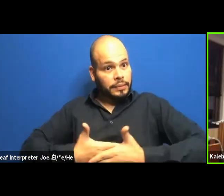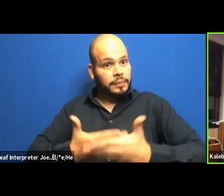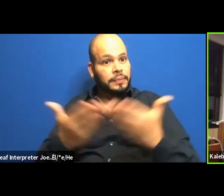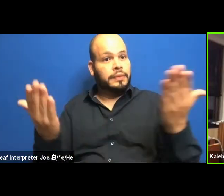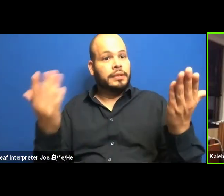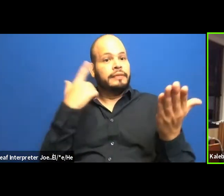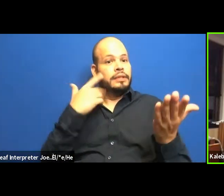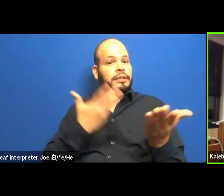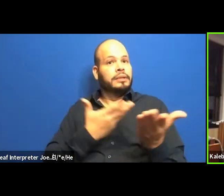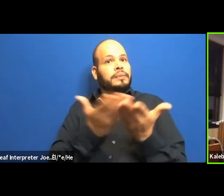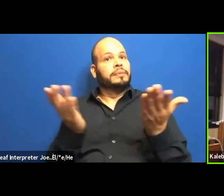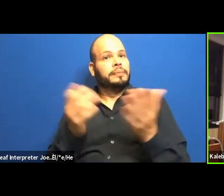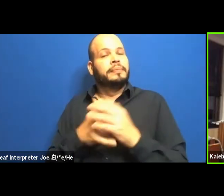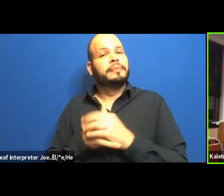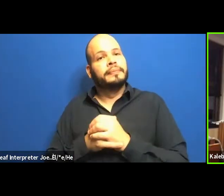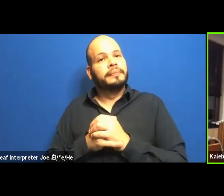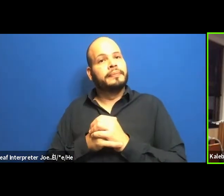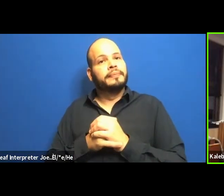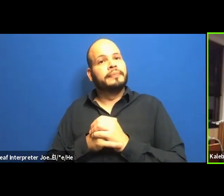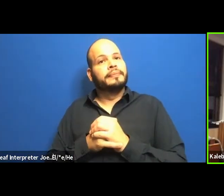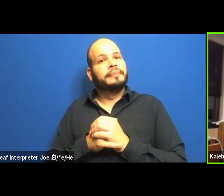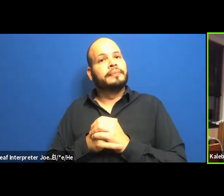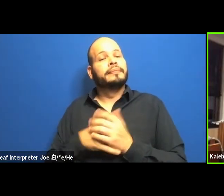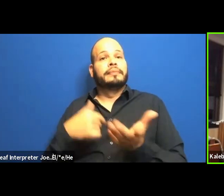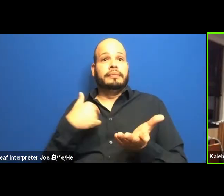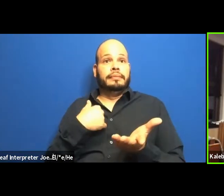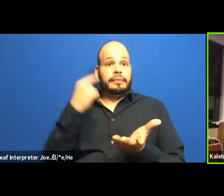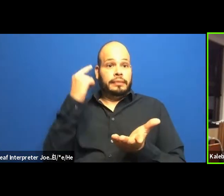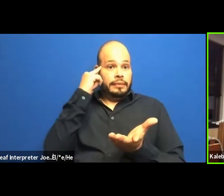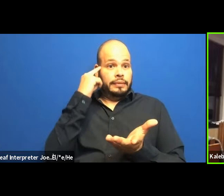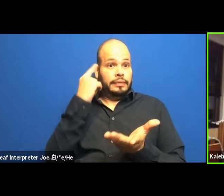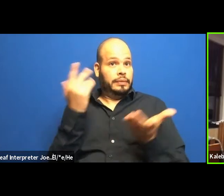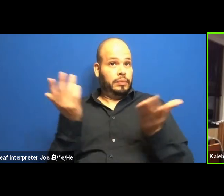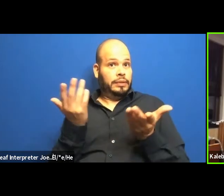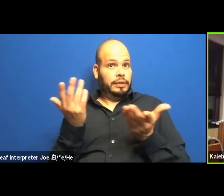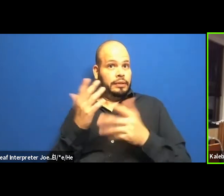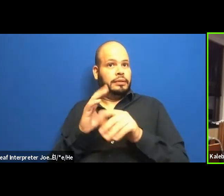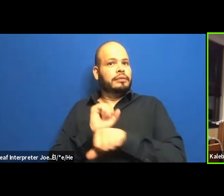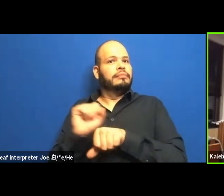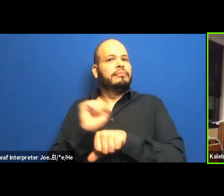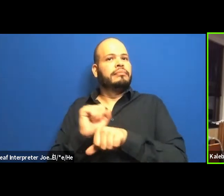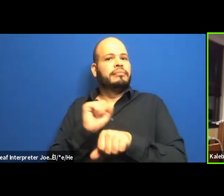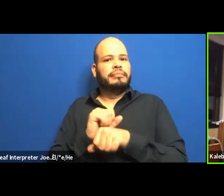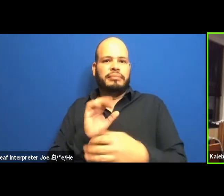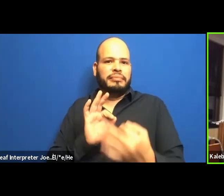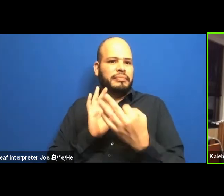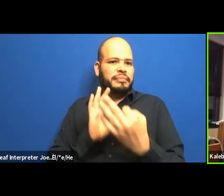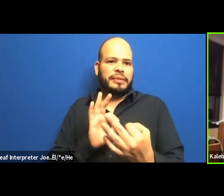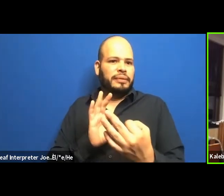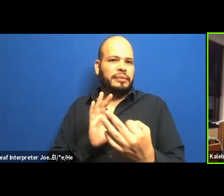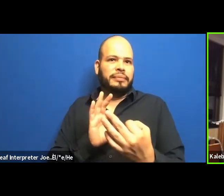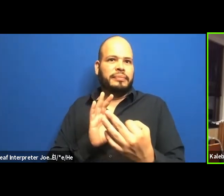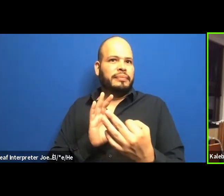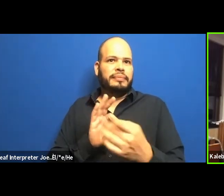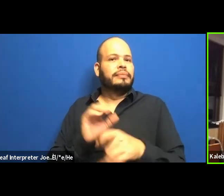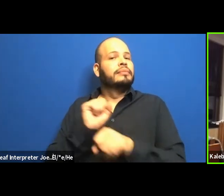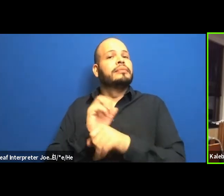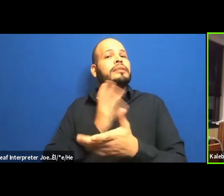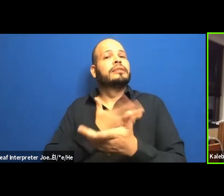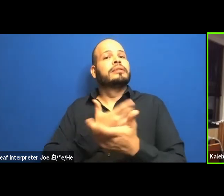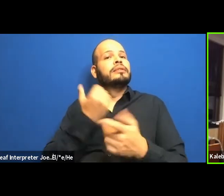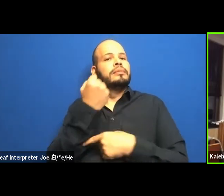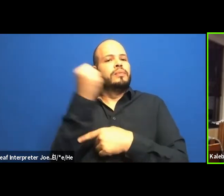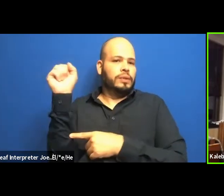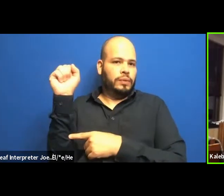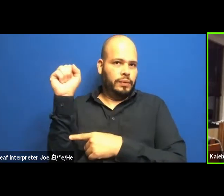And revolution, we throw that word around lightly, but revolution has always been bloody. Revolution is not